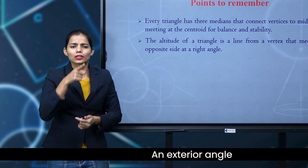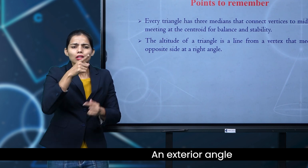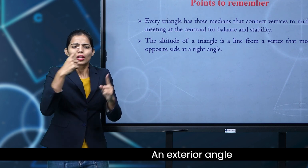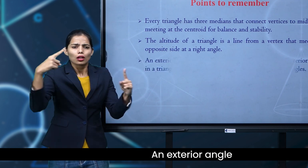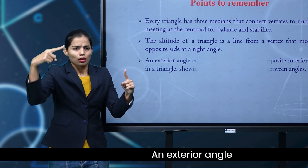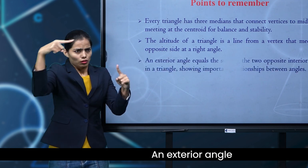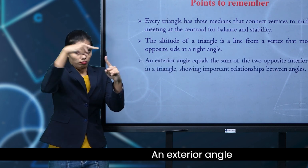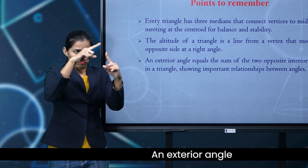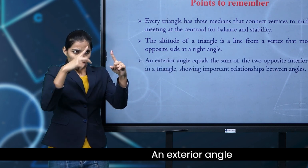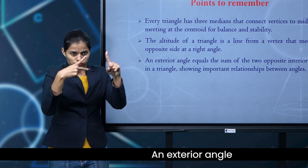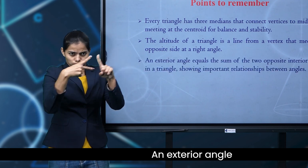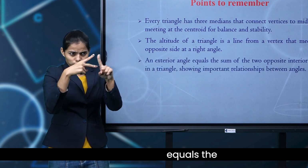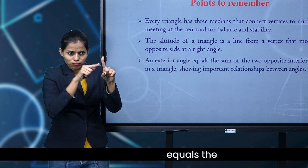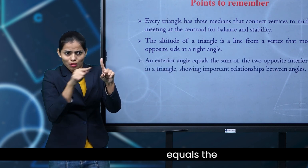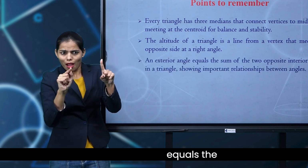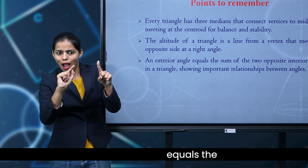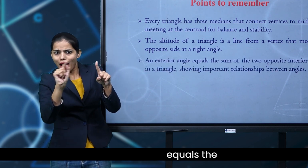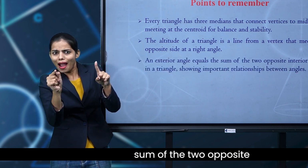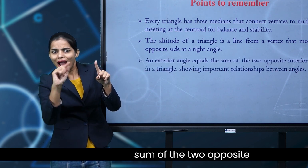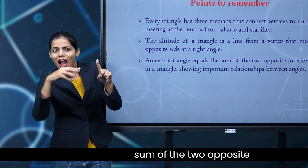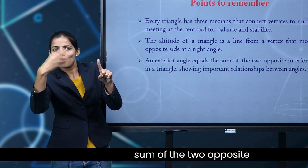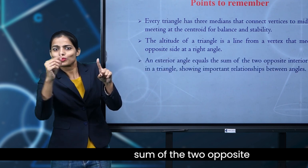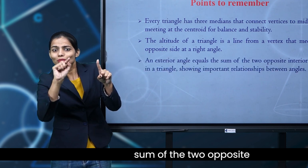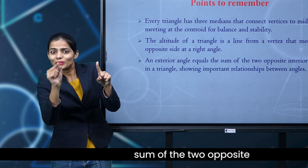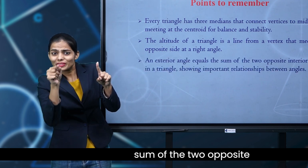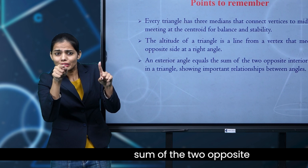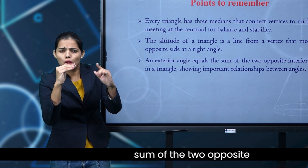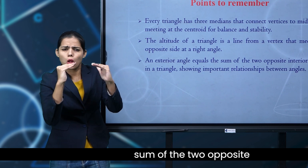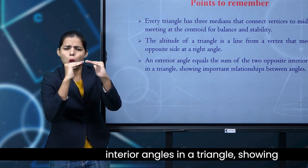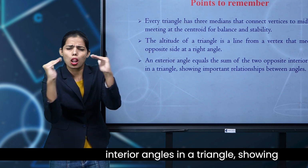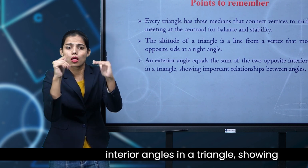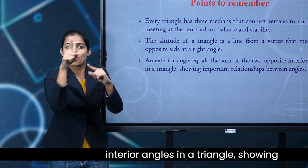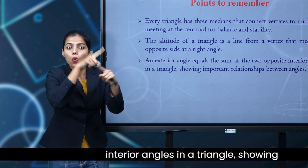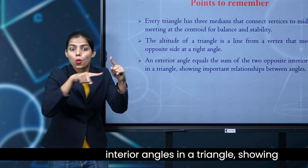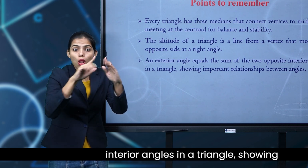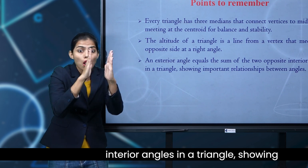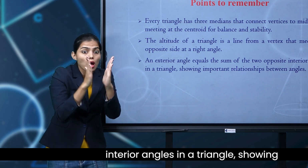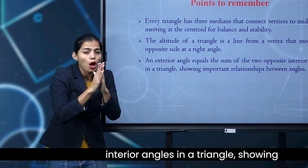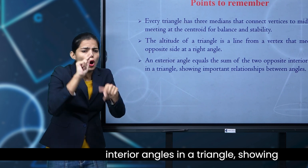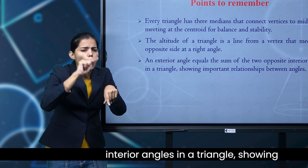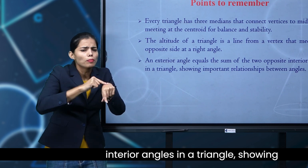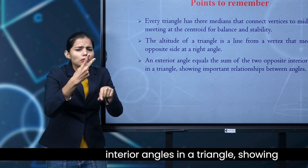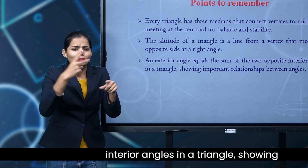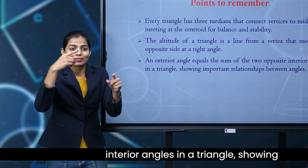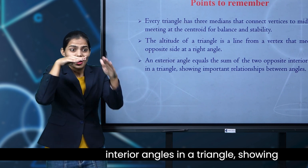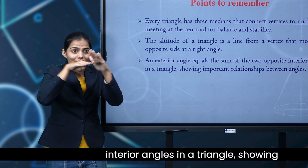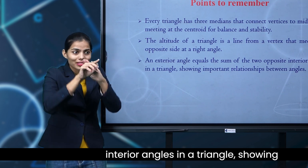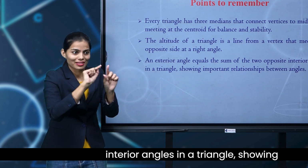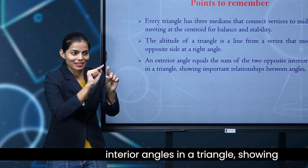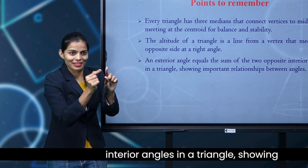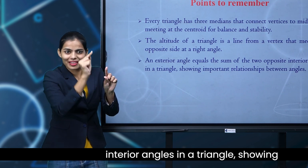An exterior angles equal the sum of the two opposite interior angles in a triangle,